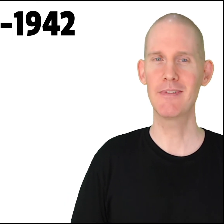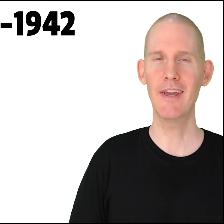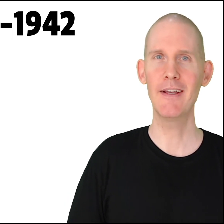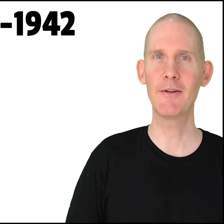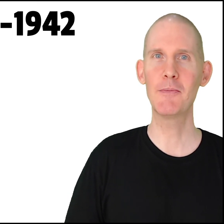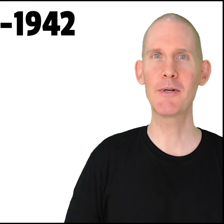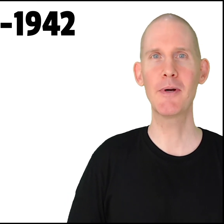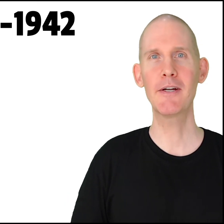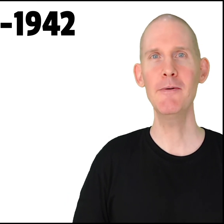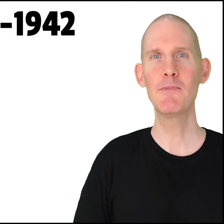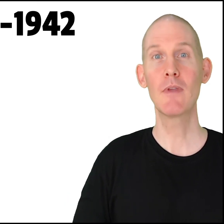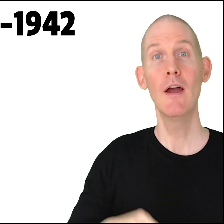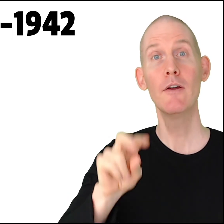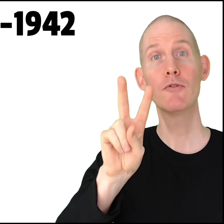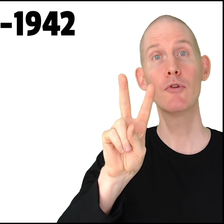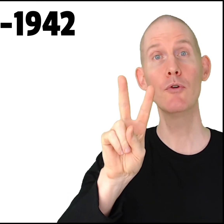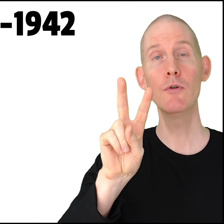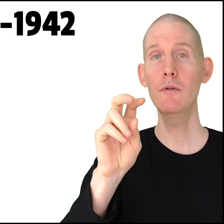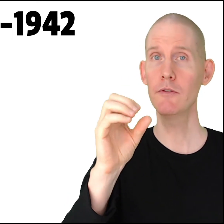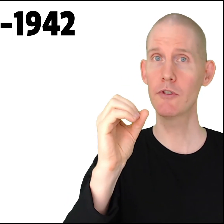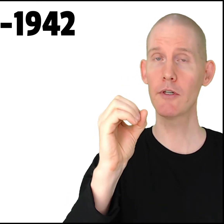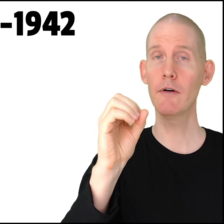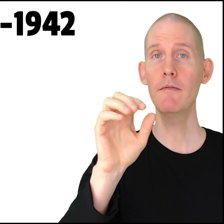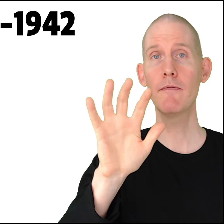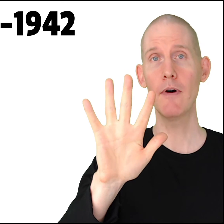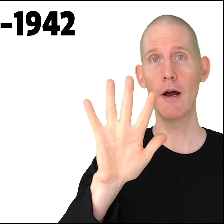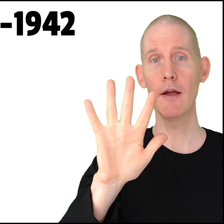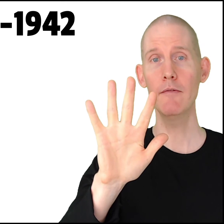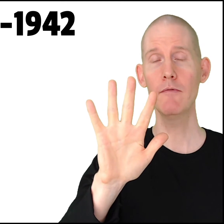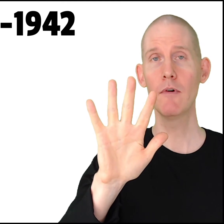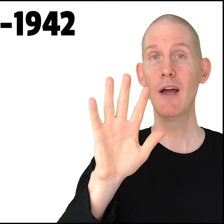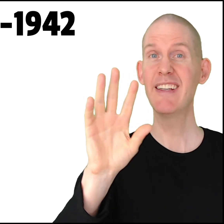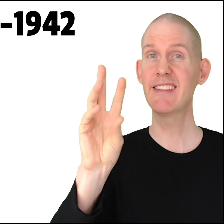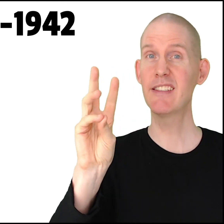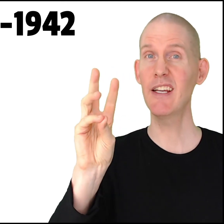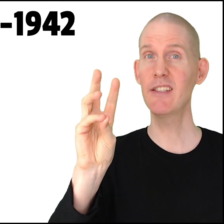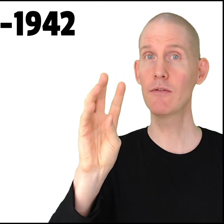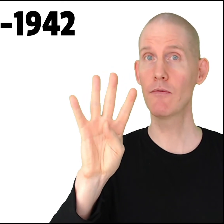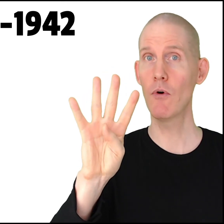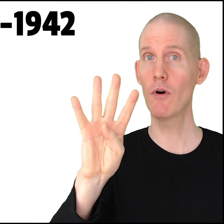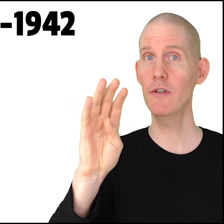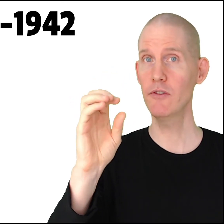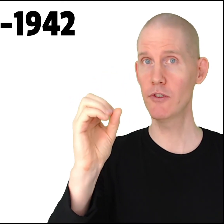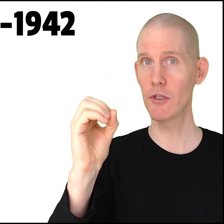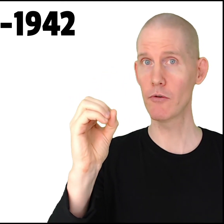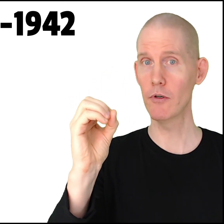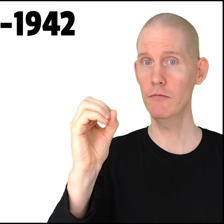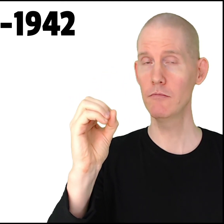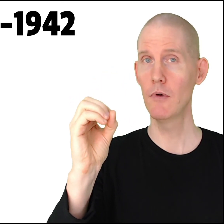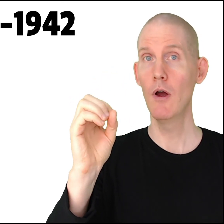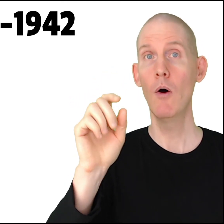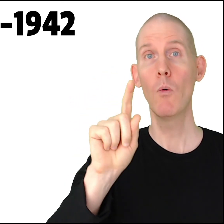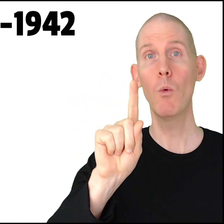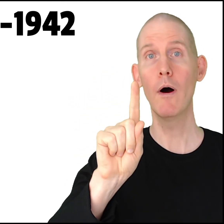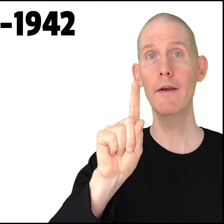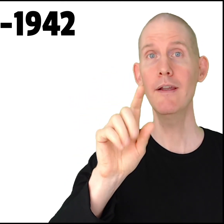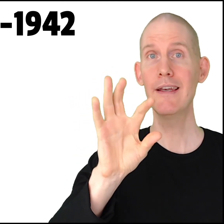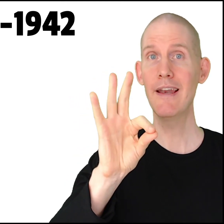Okay, a little bit quicker. 2, 0, 5, 6, 4, 0, 1,